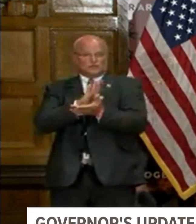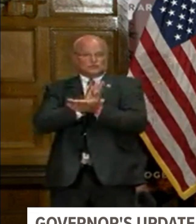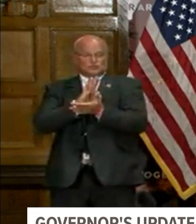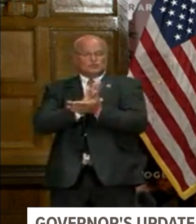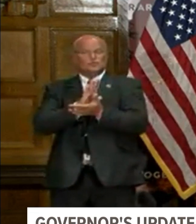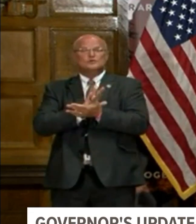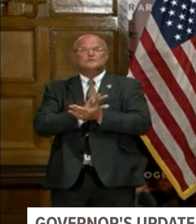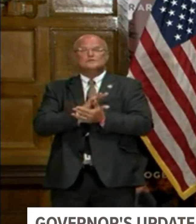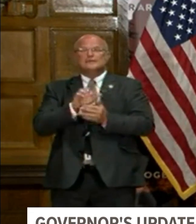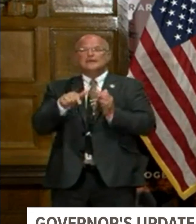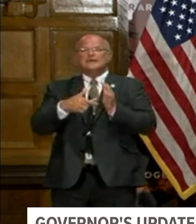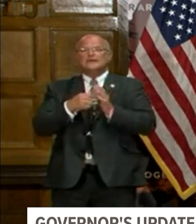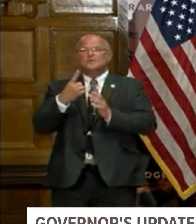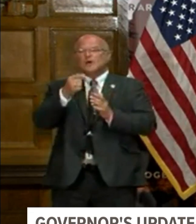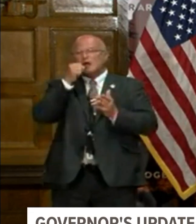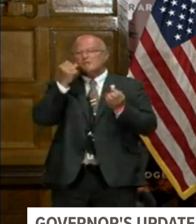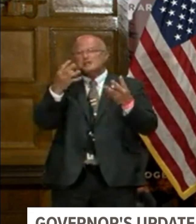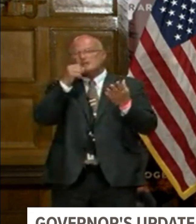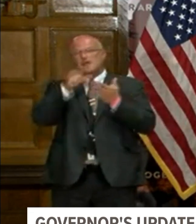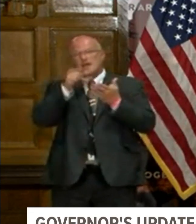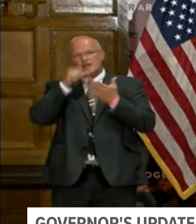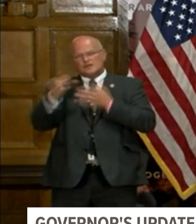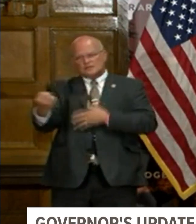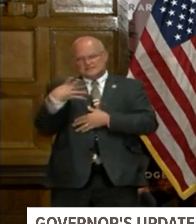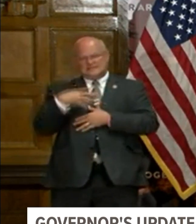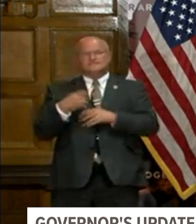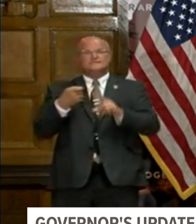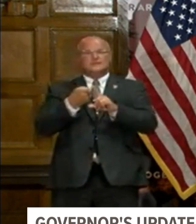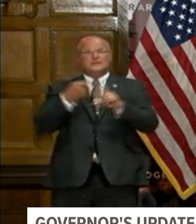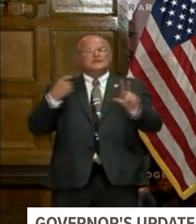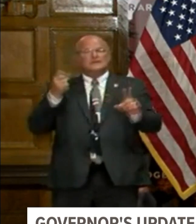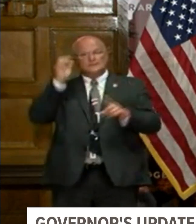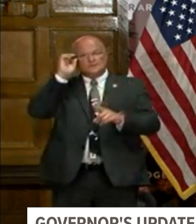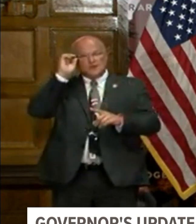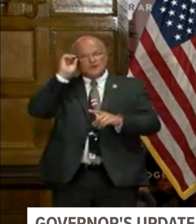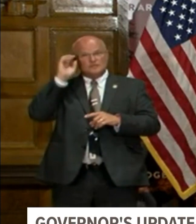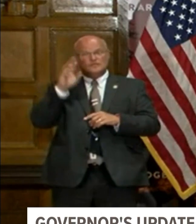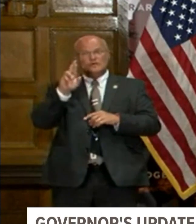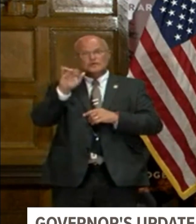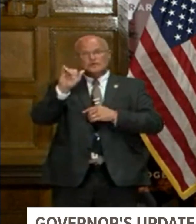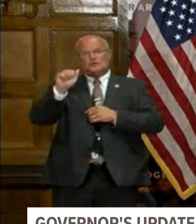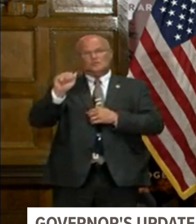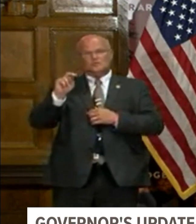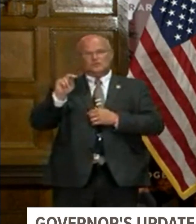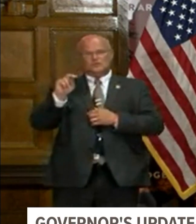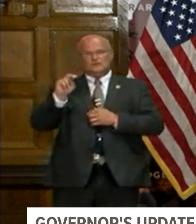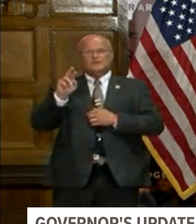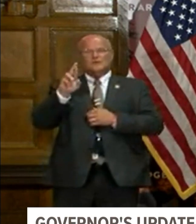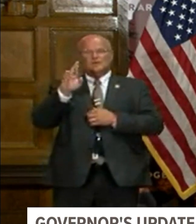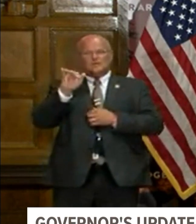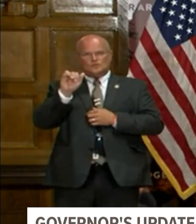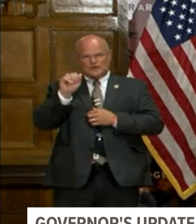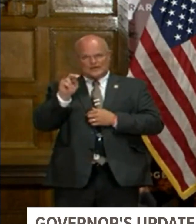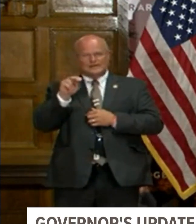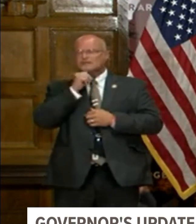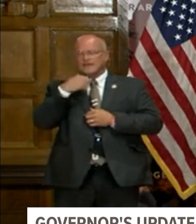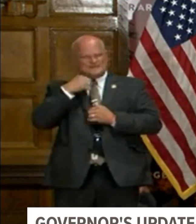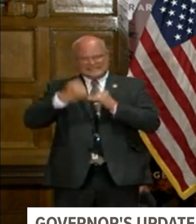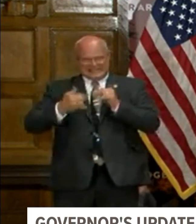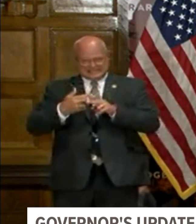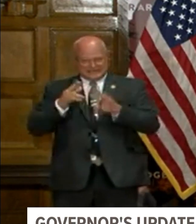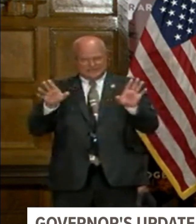so this is just one of many letters that I received, but this is from Rain, and I won't give his last name because I don't have his permission,